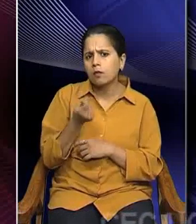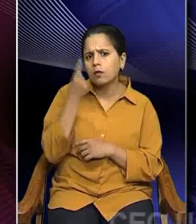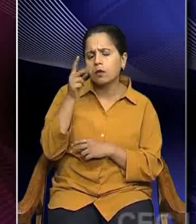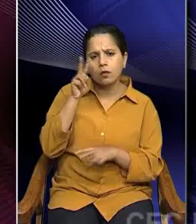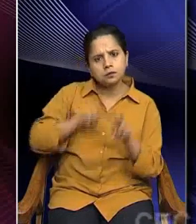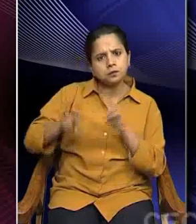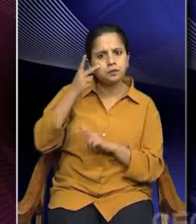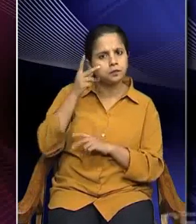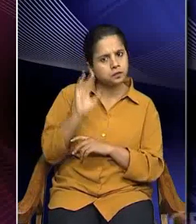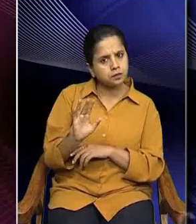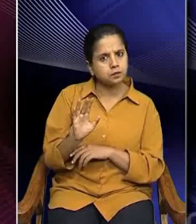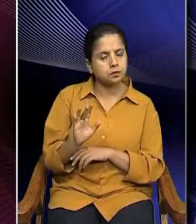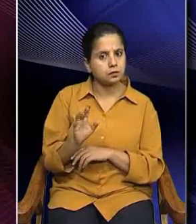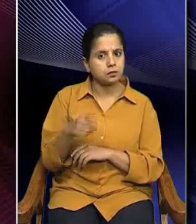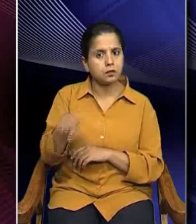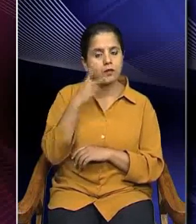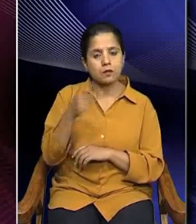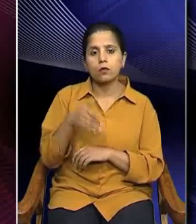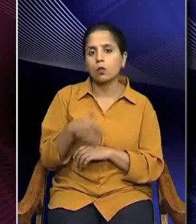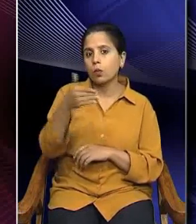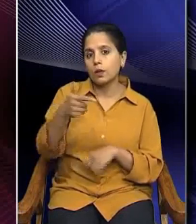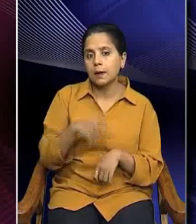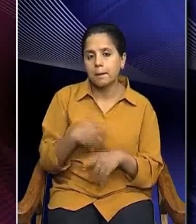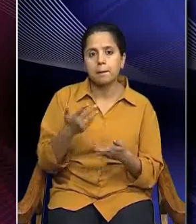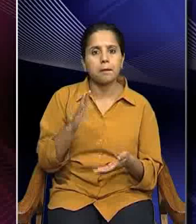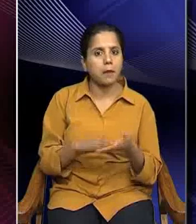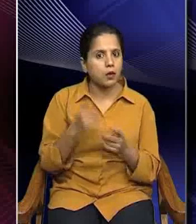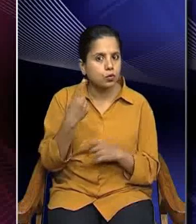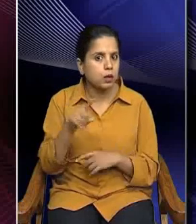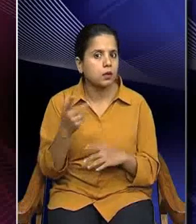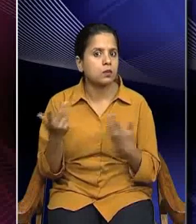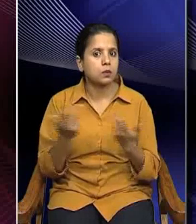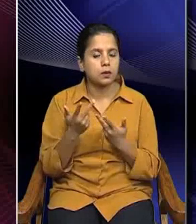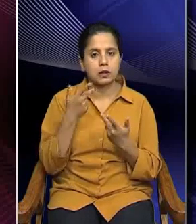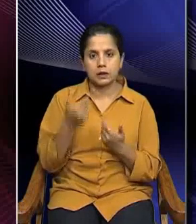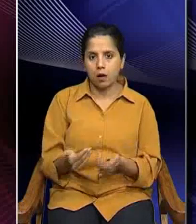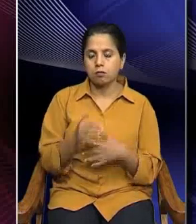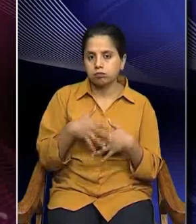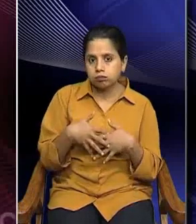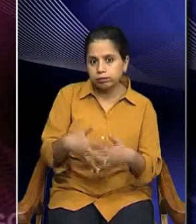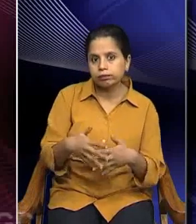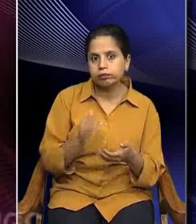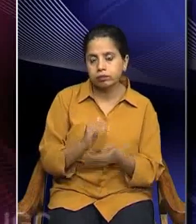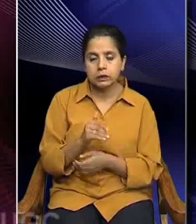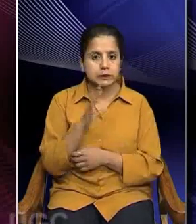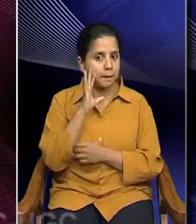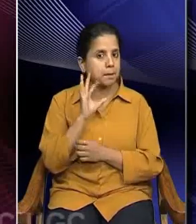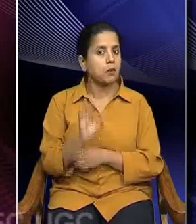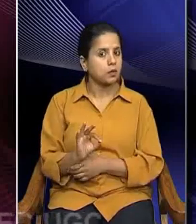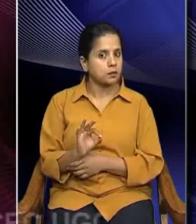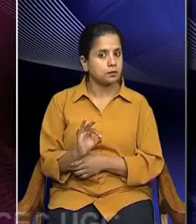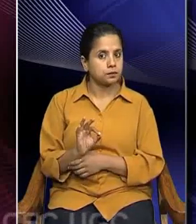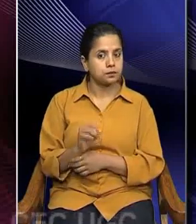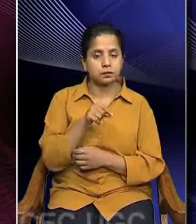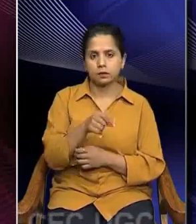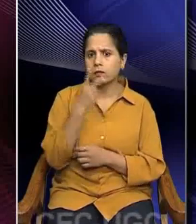about the opportune time of marriage and entering into childbearing is very critical. And this is very